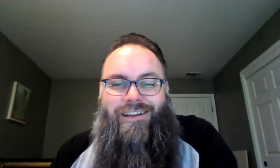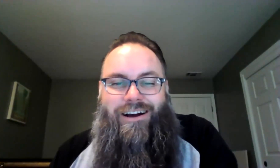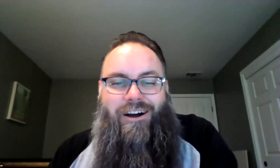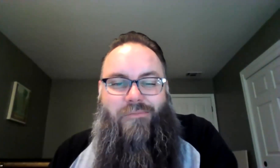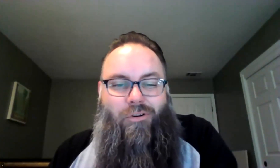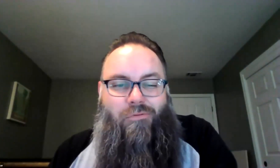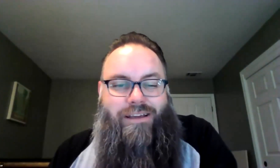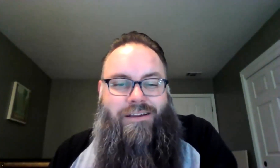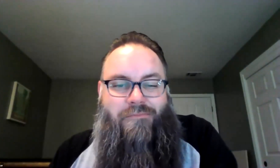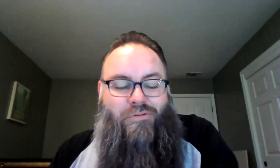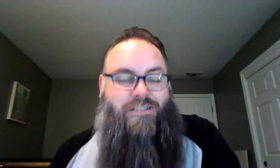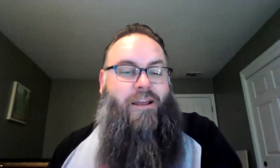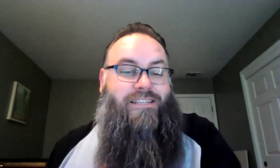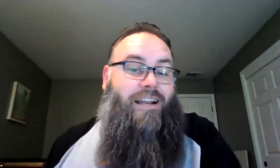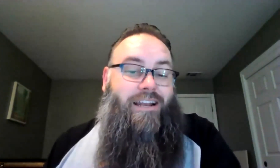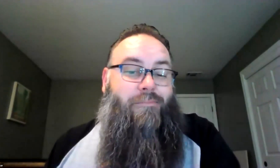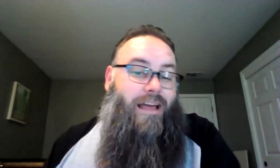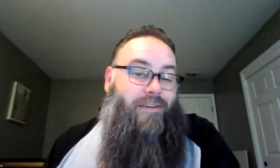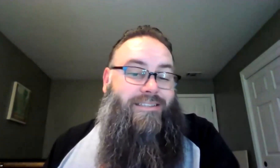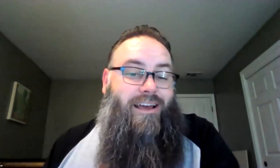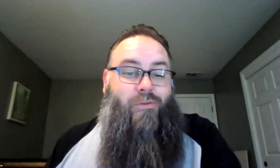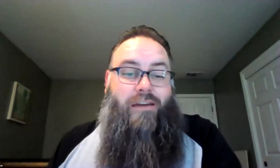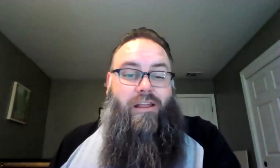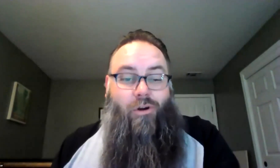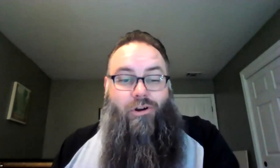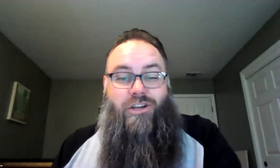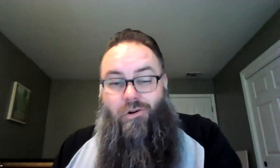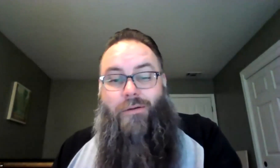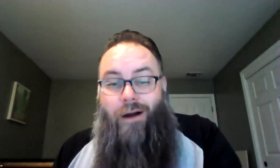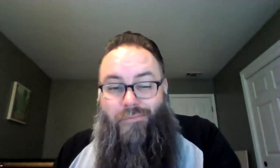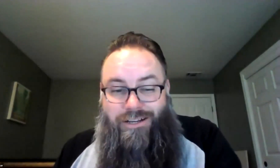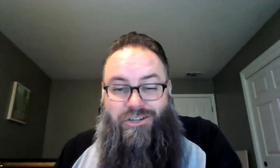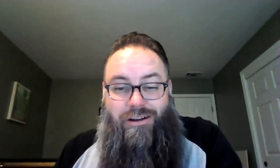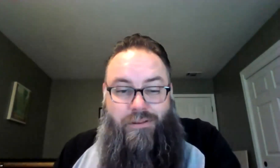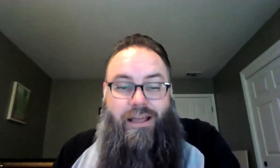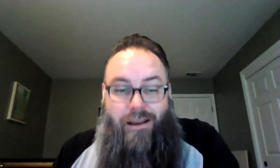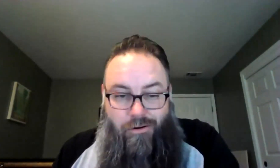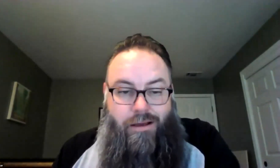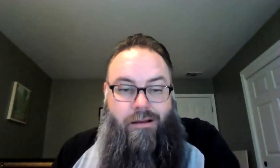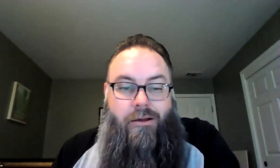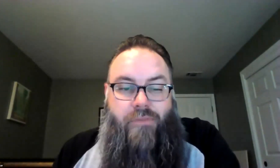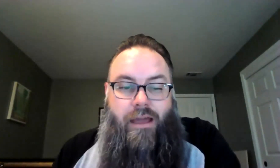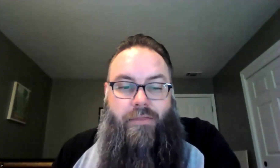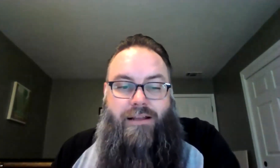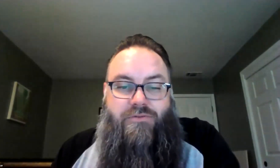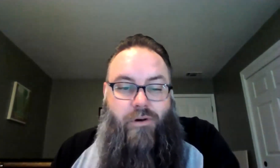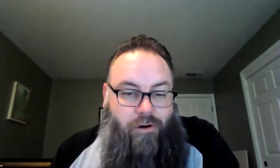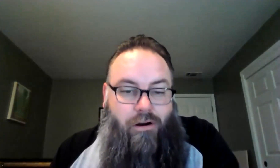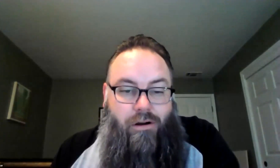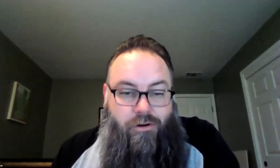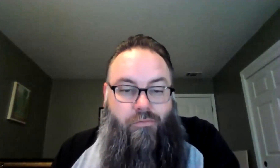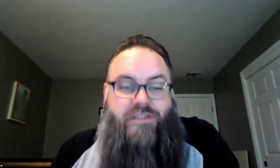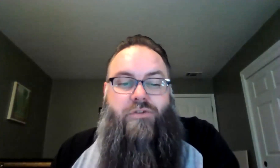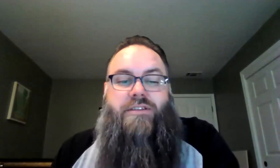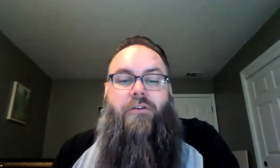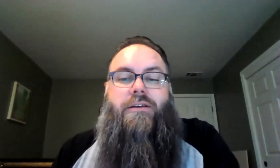morning or really participating a ton in it. But that being said, we have a large and growing population up in that area. And that is one of